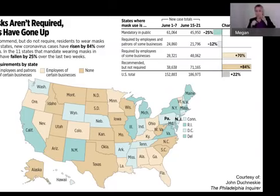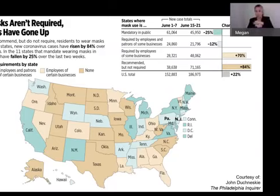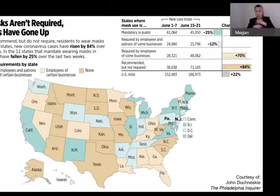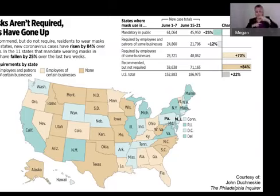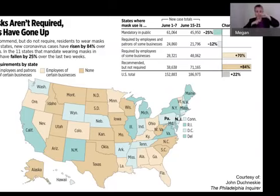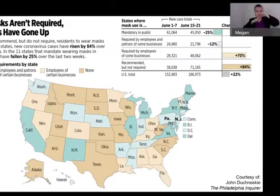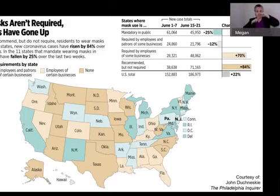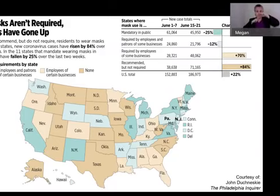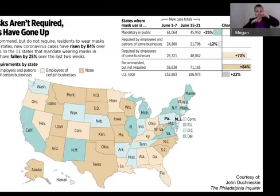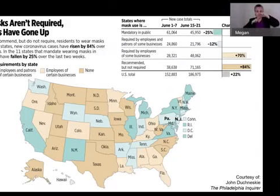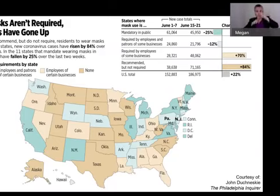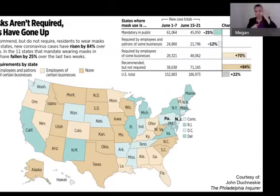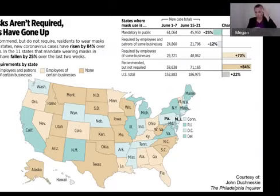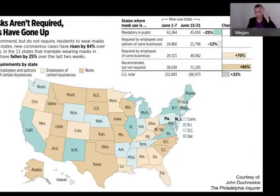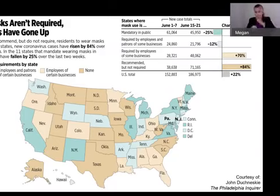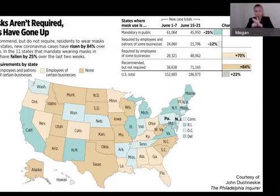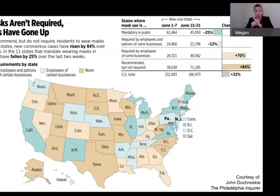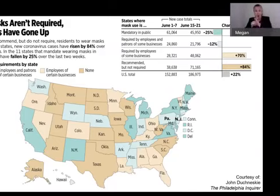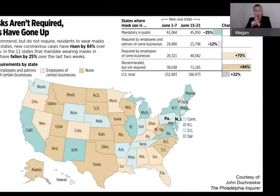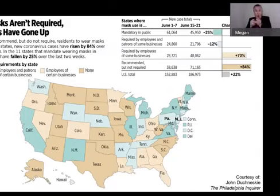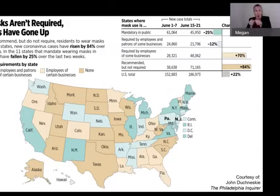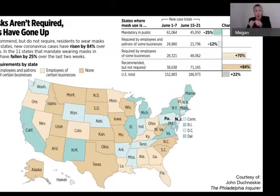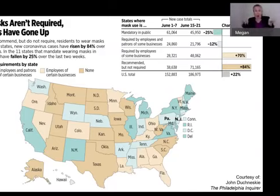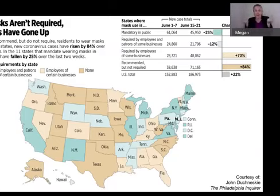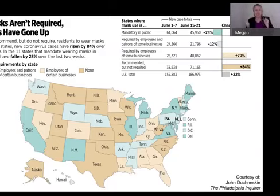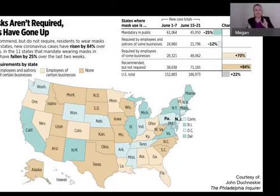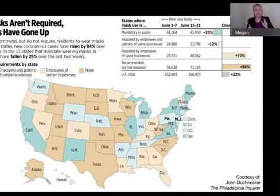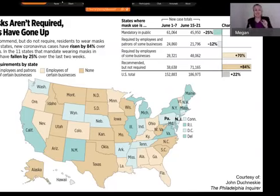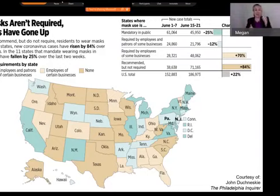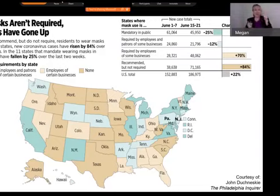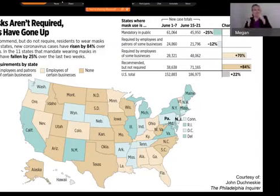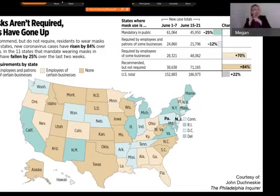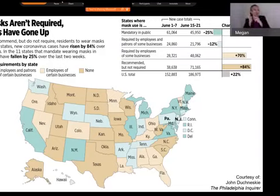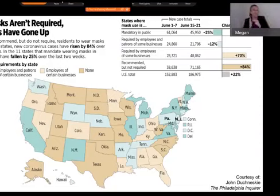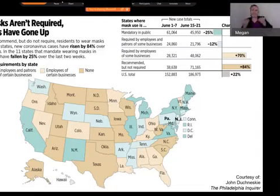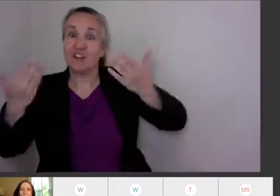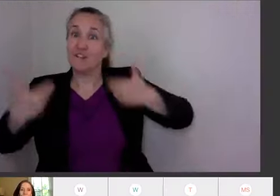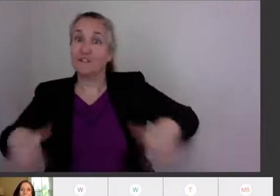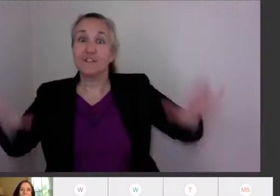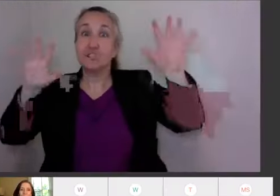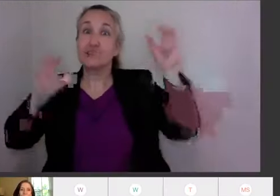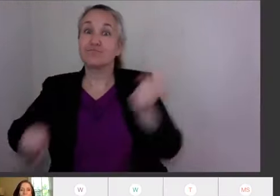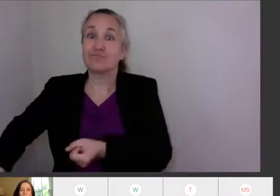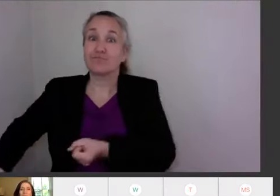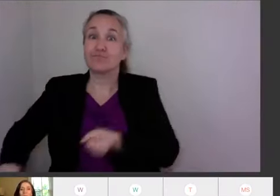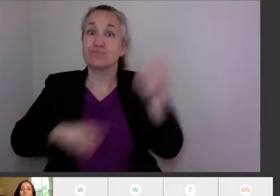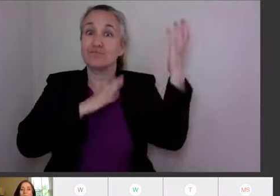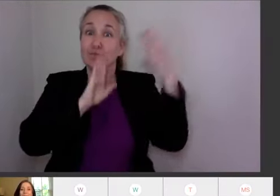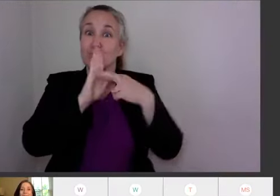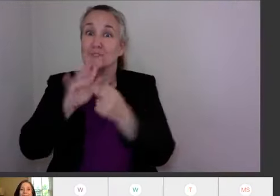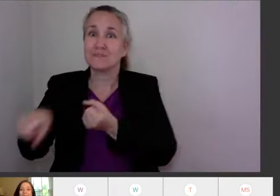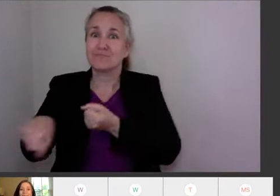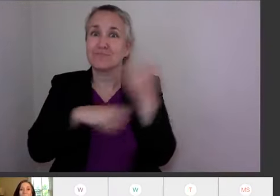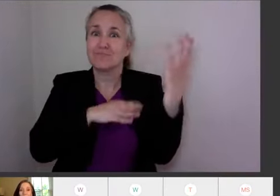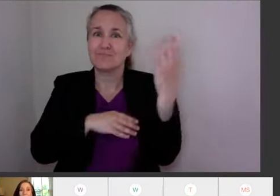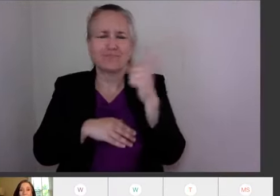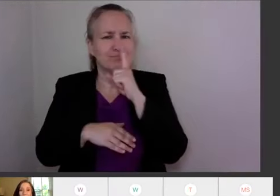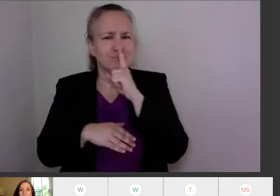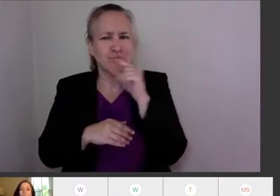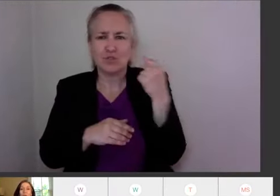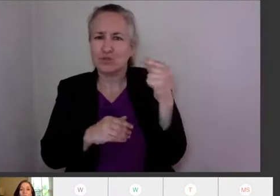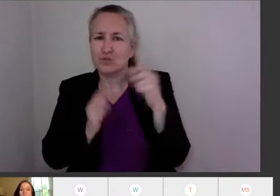not over, folks. Green does not mean go back to the old normal. Green means going forward